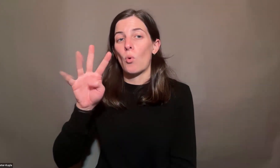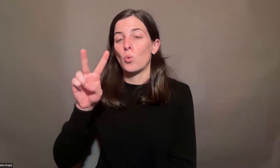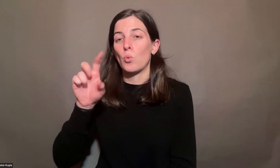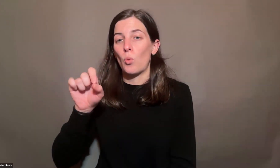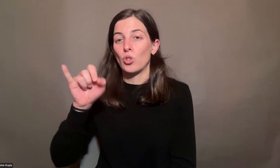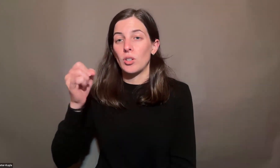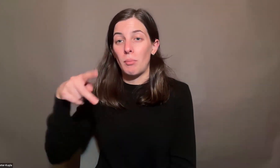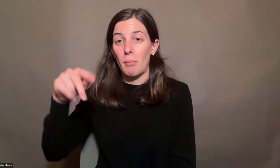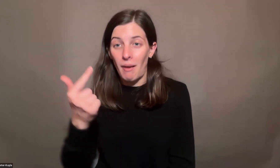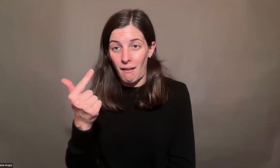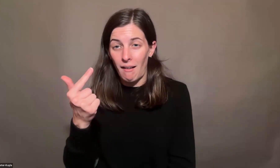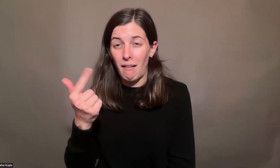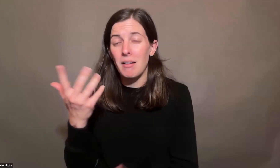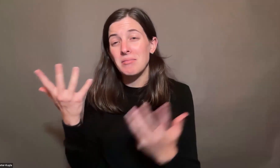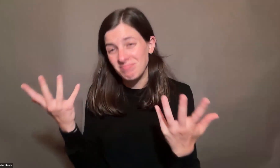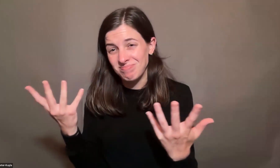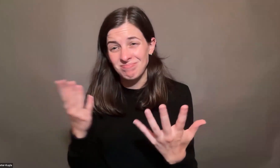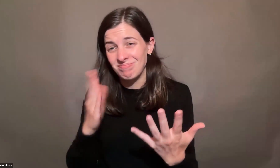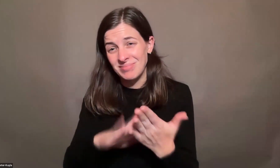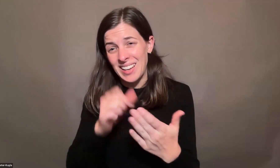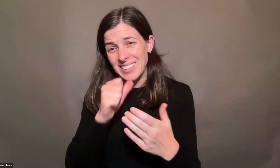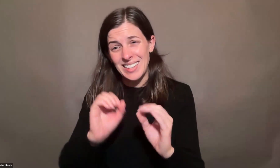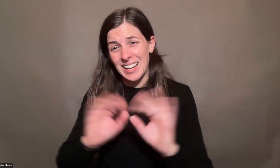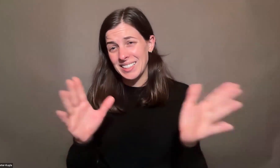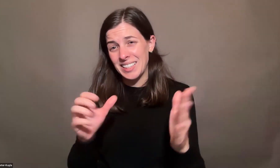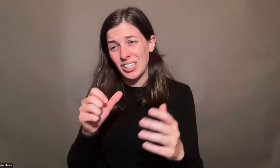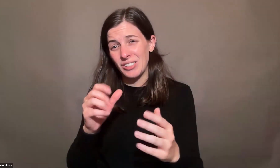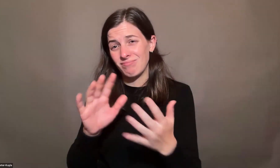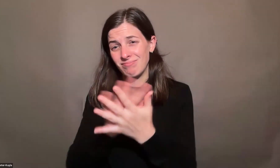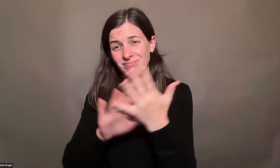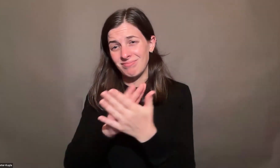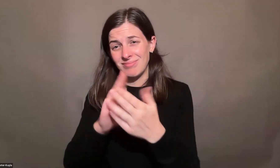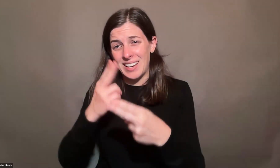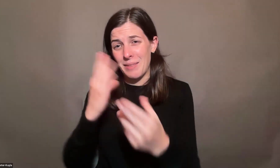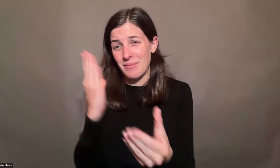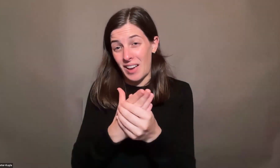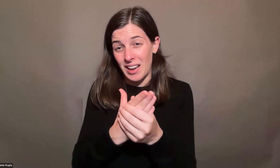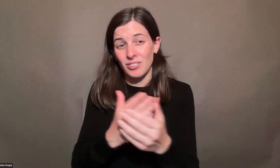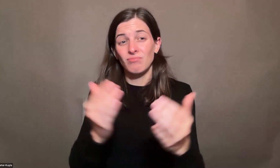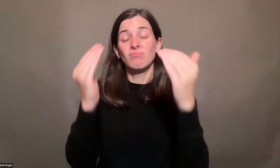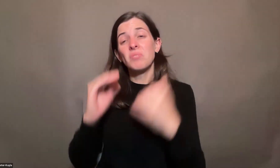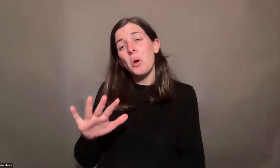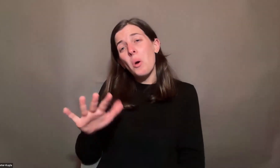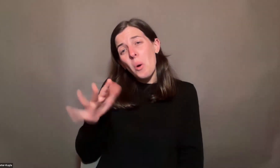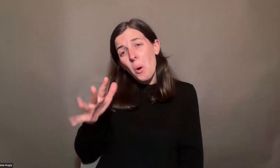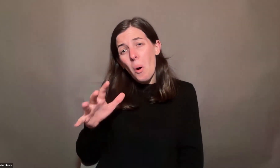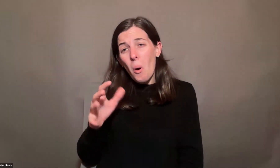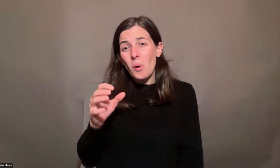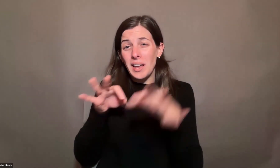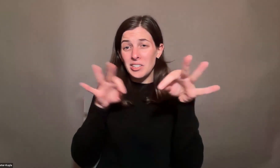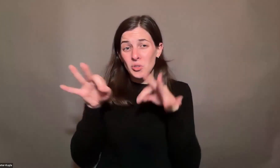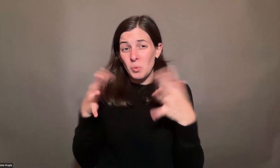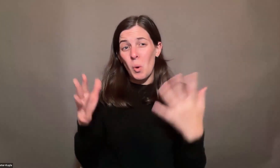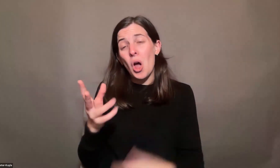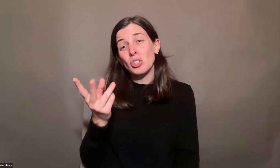Something that's okay could be dog with its mouth wide open. It's quite literal, that is exactly what the picture is of, but